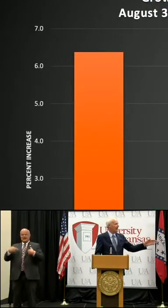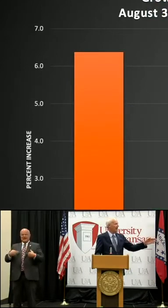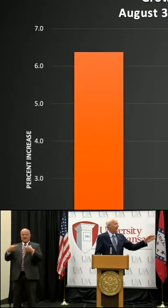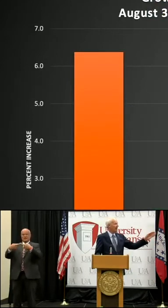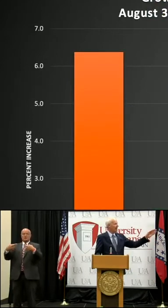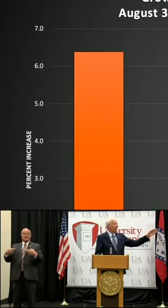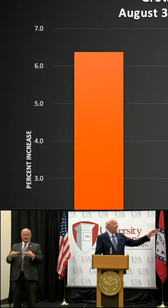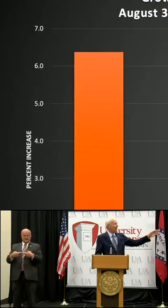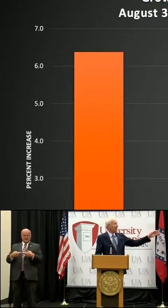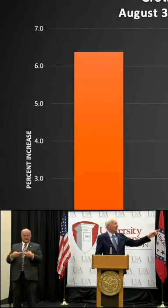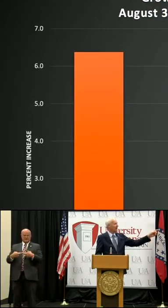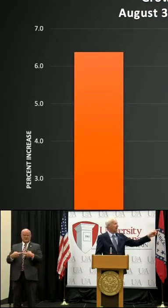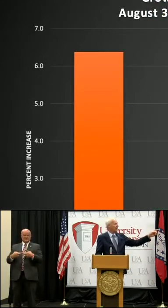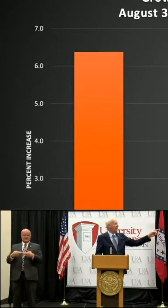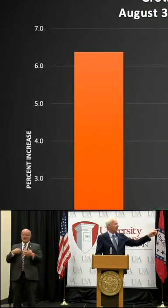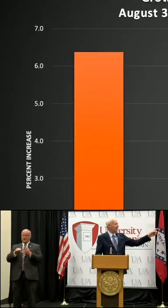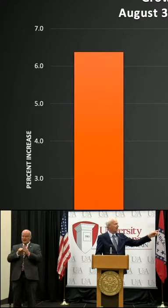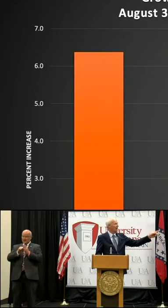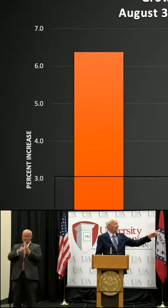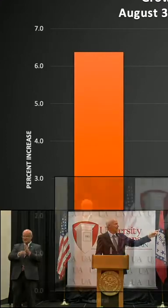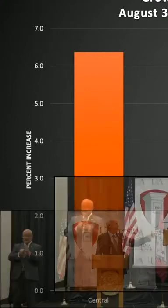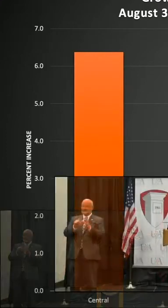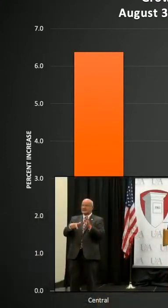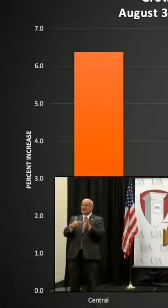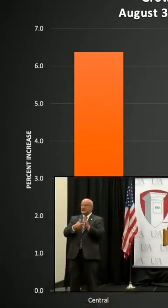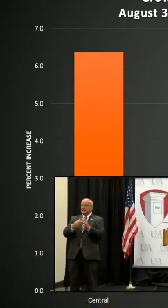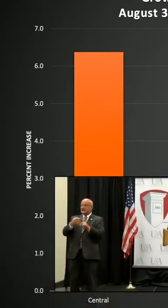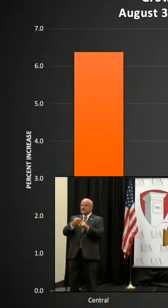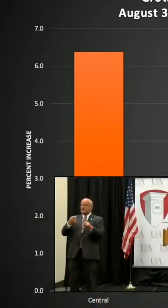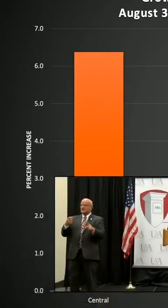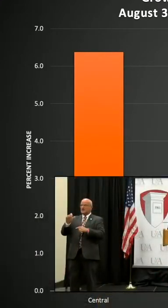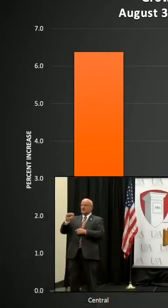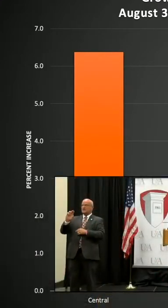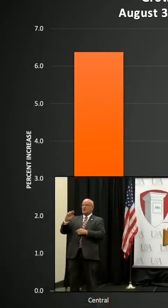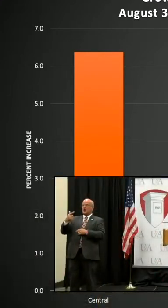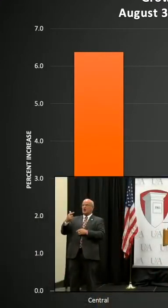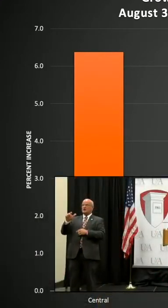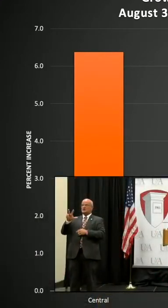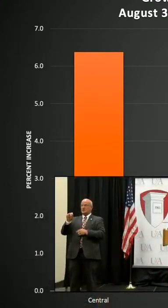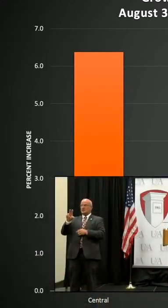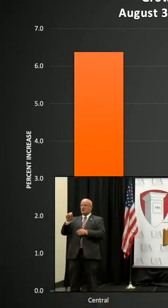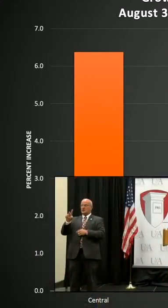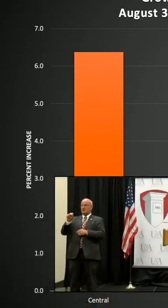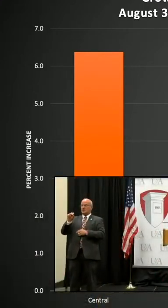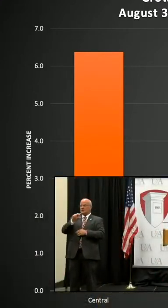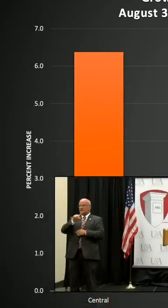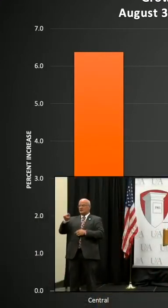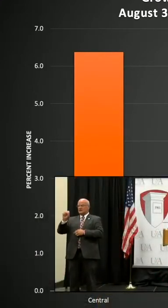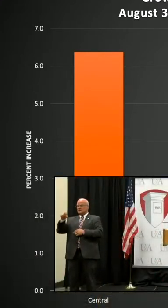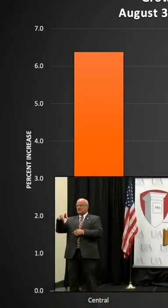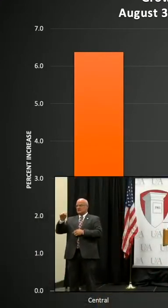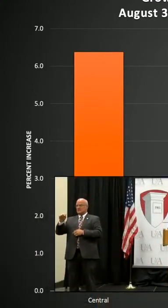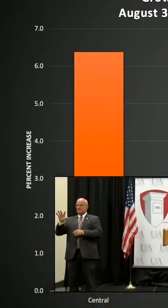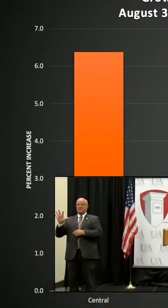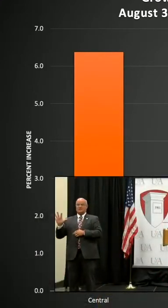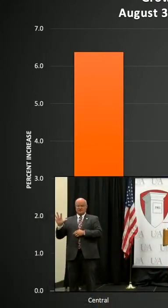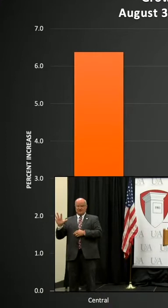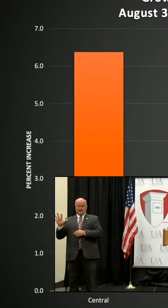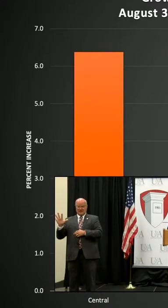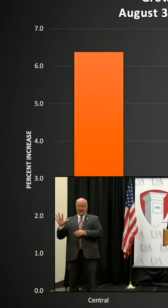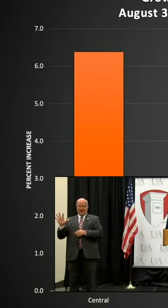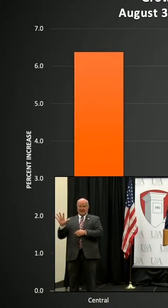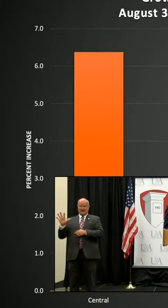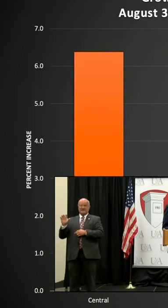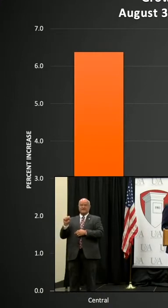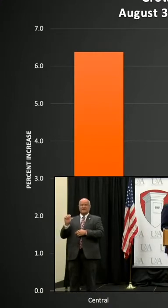region. Now, I will emphasize this is from August 30th to September 5 by public health region.